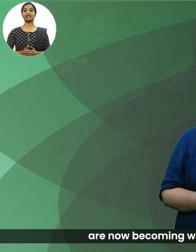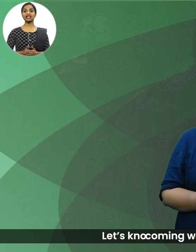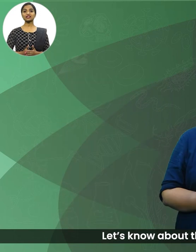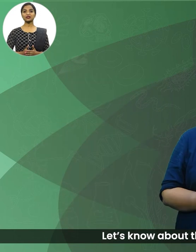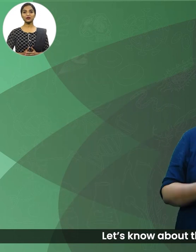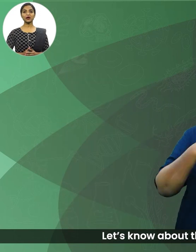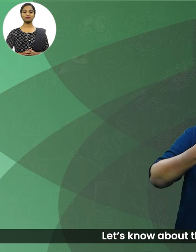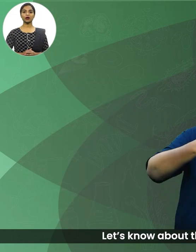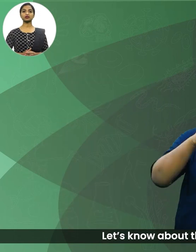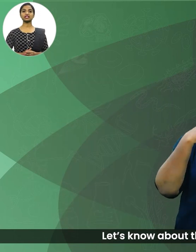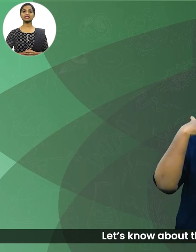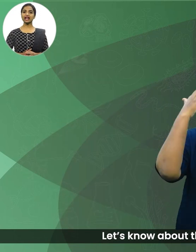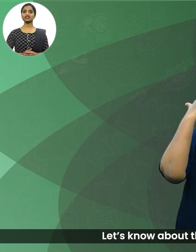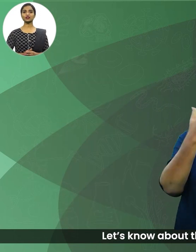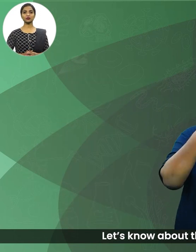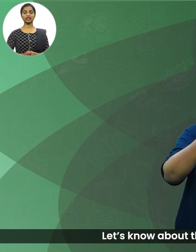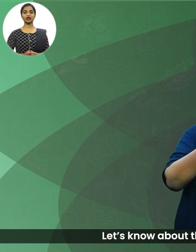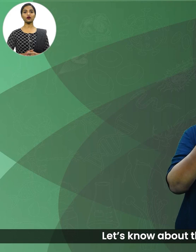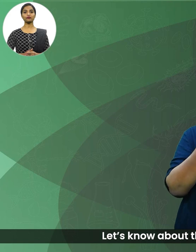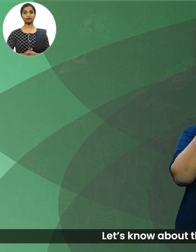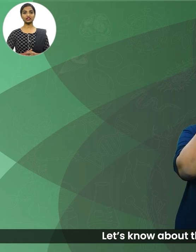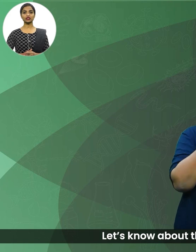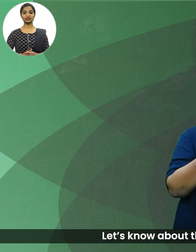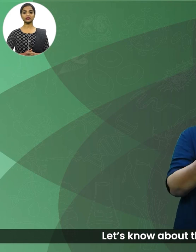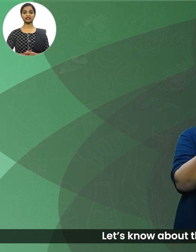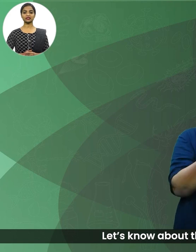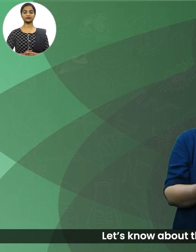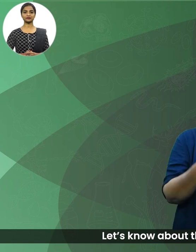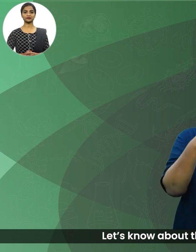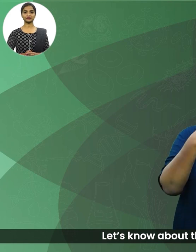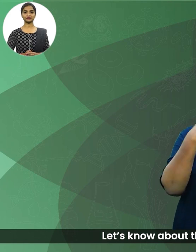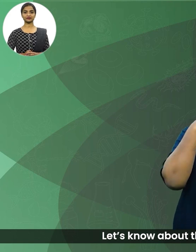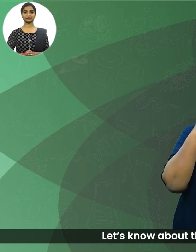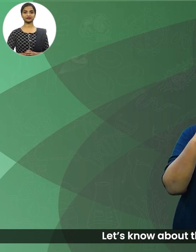Let's know about the sad story of major rivers.